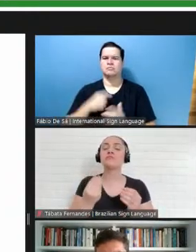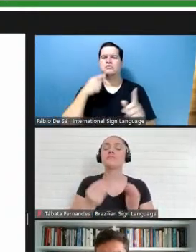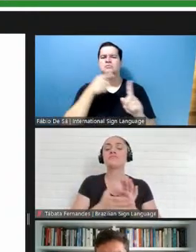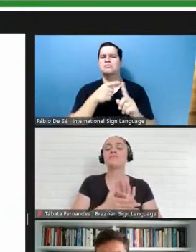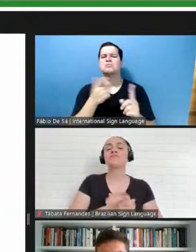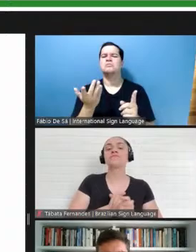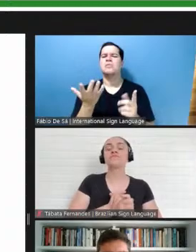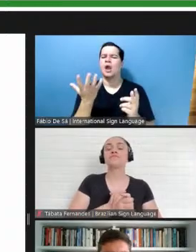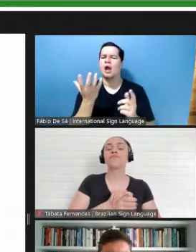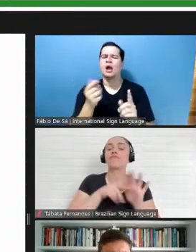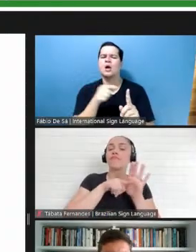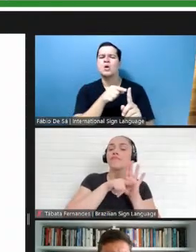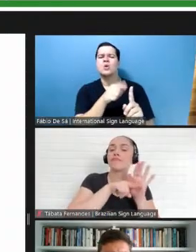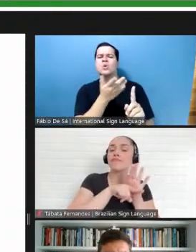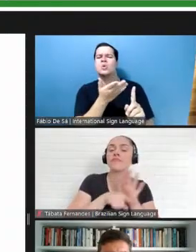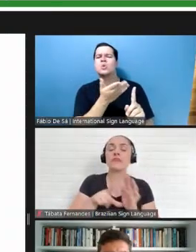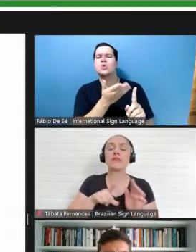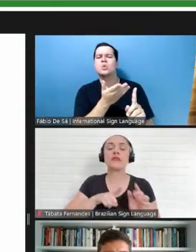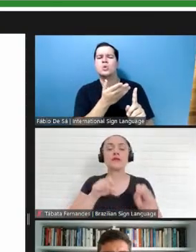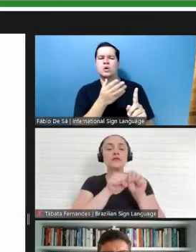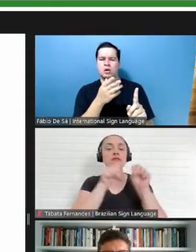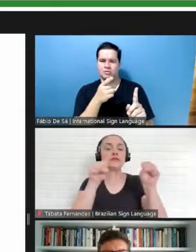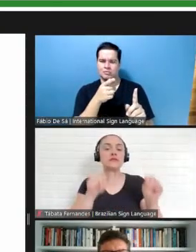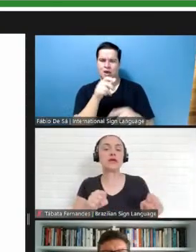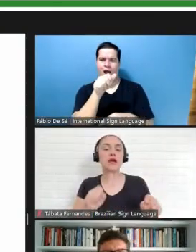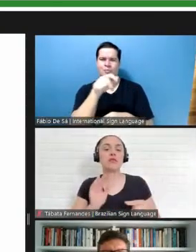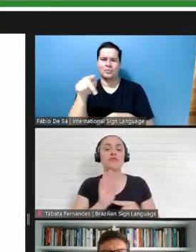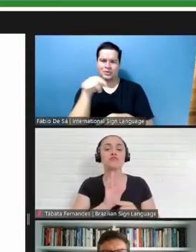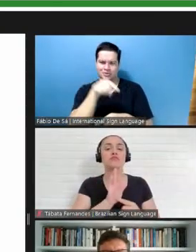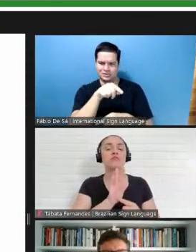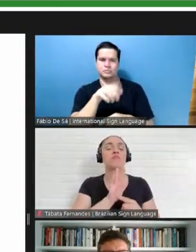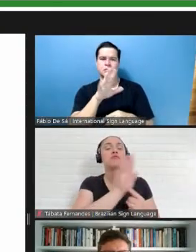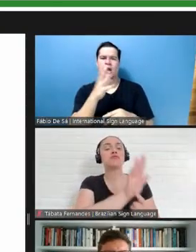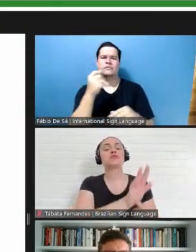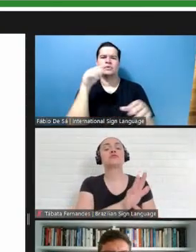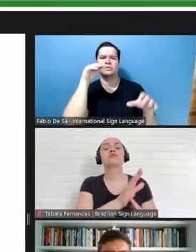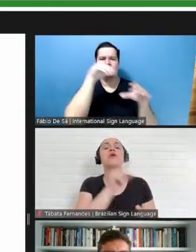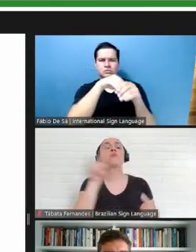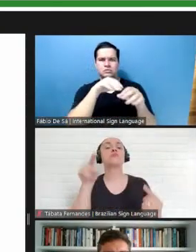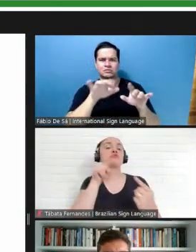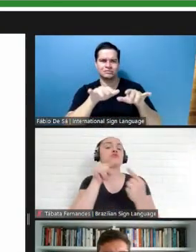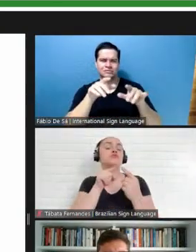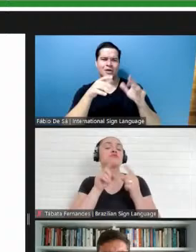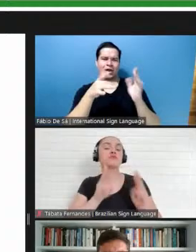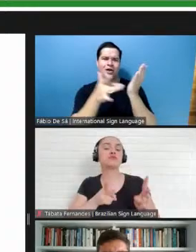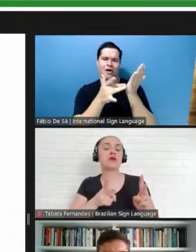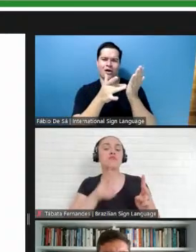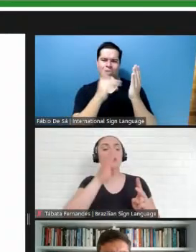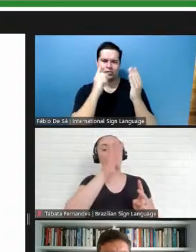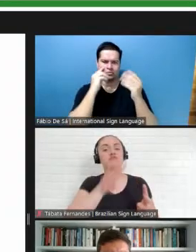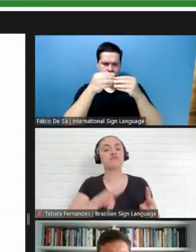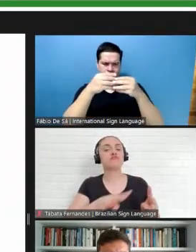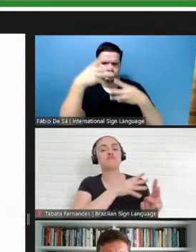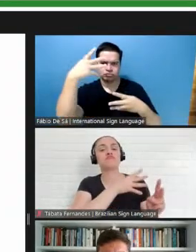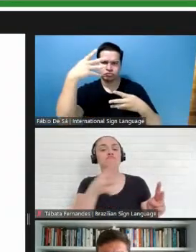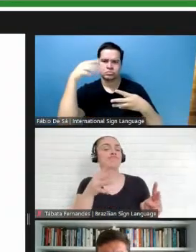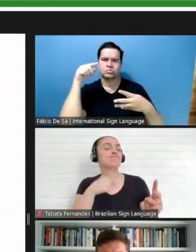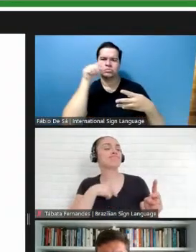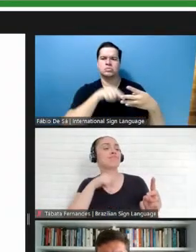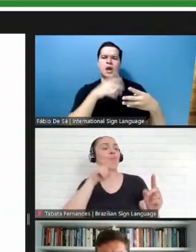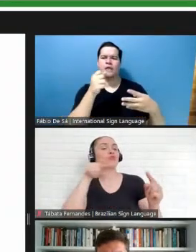can be used for really putting goals at the center of planning and also sharing those with learners so that